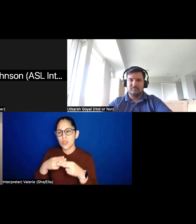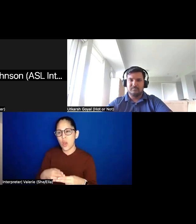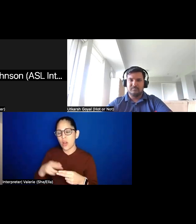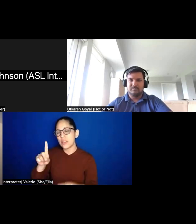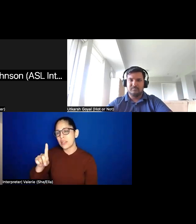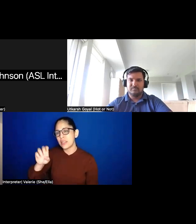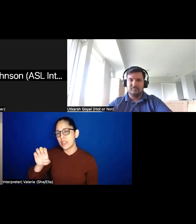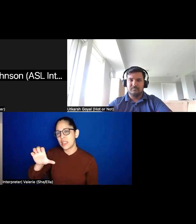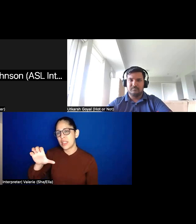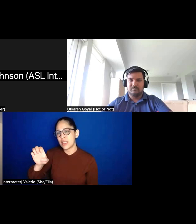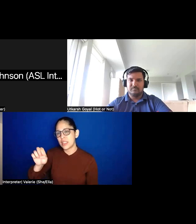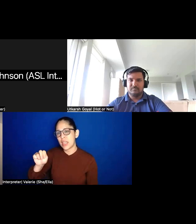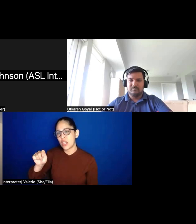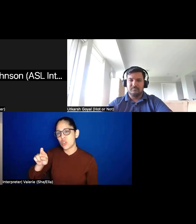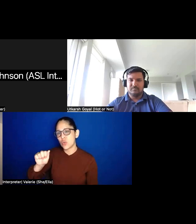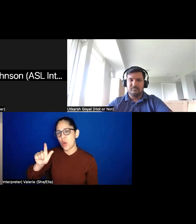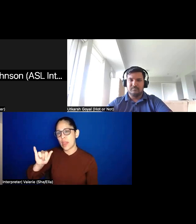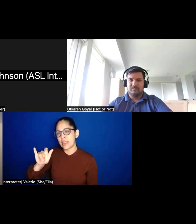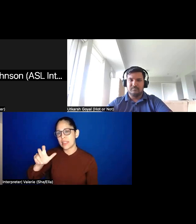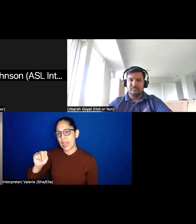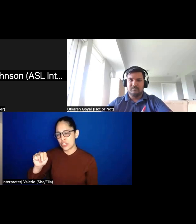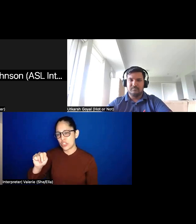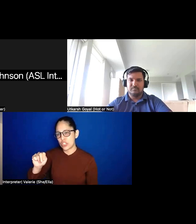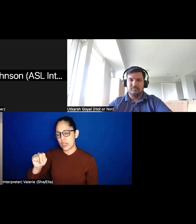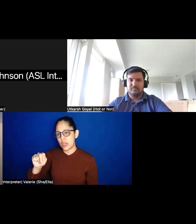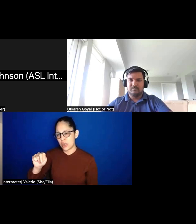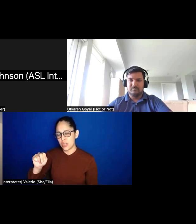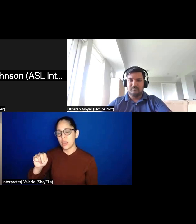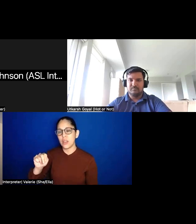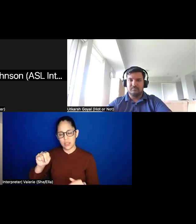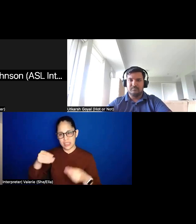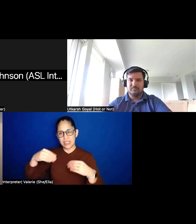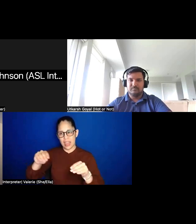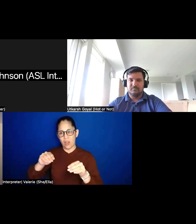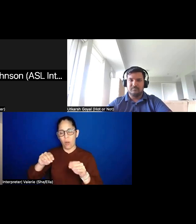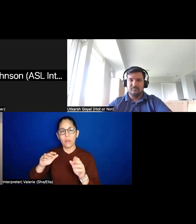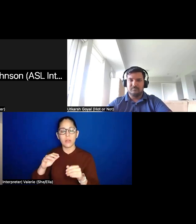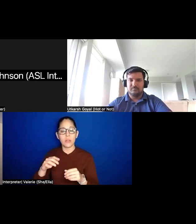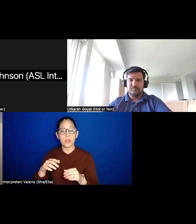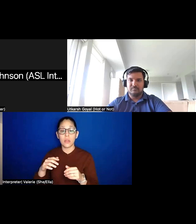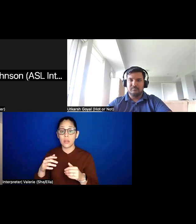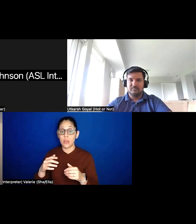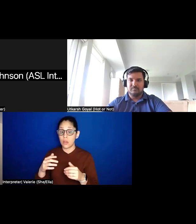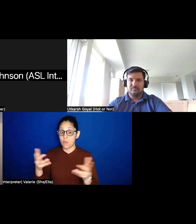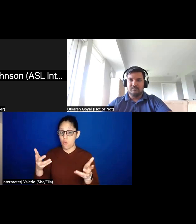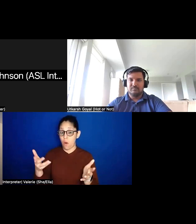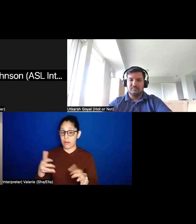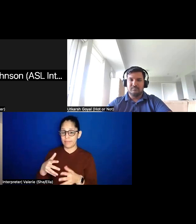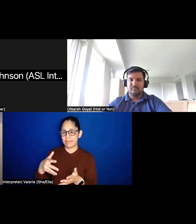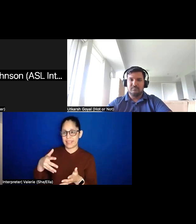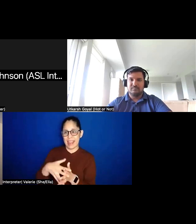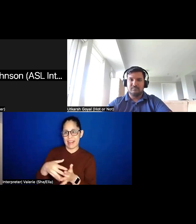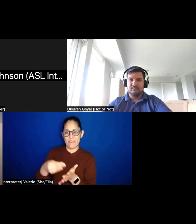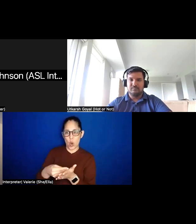sale, and we raised some ICP that way. ICP is the native currency of the internet computer